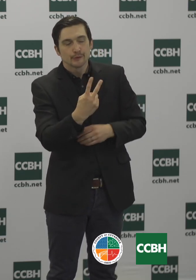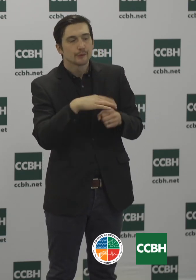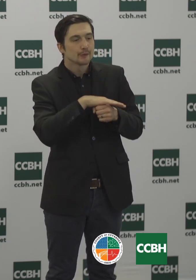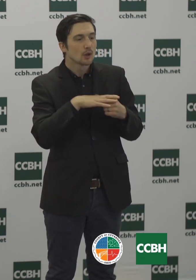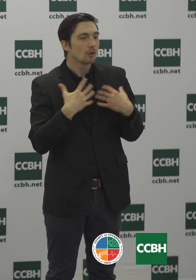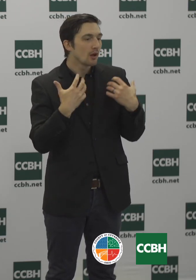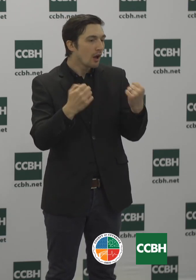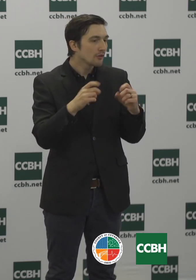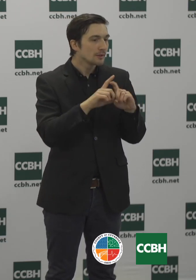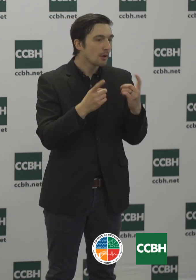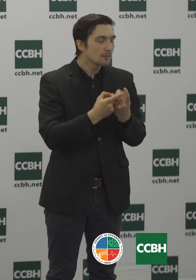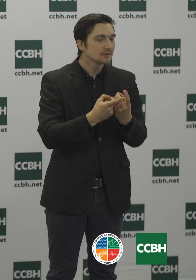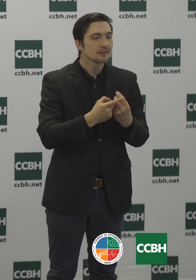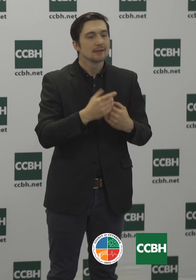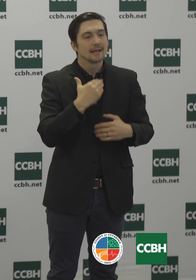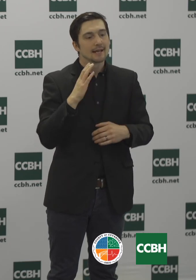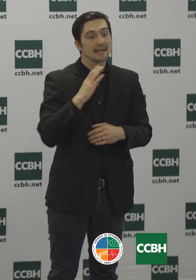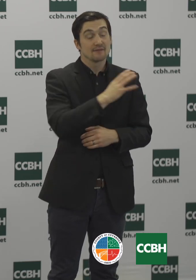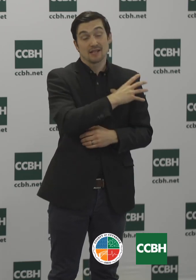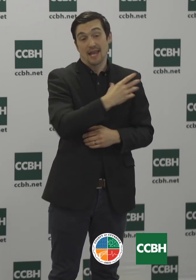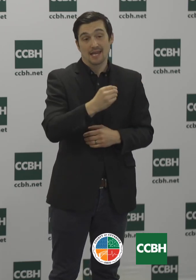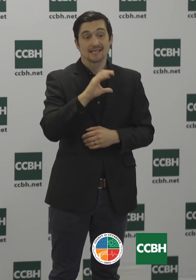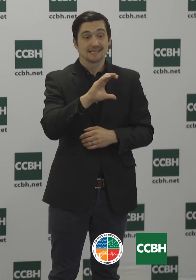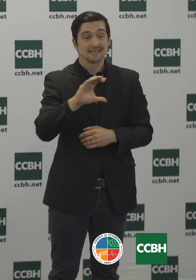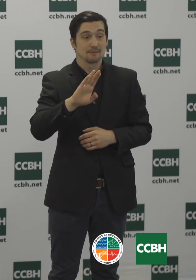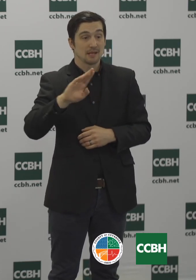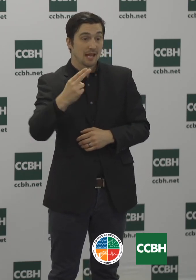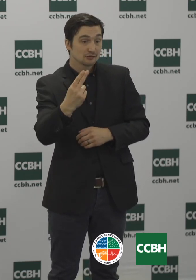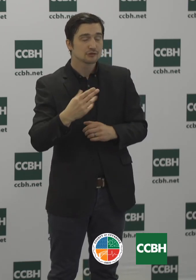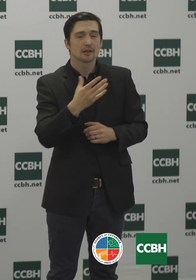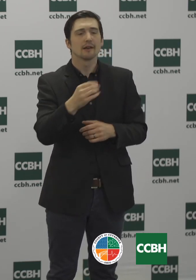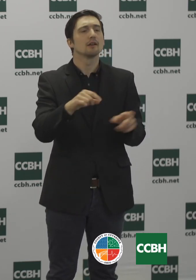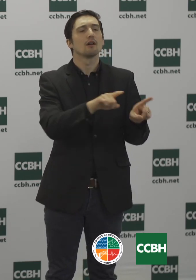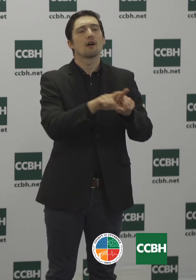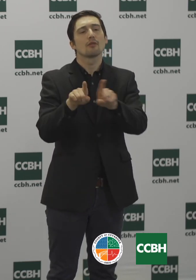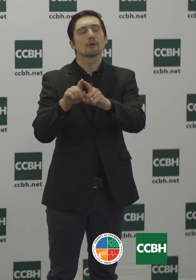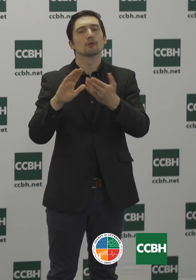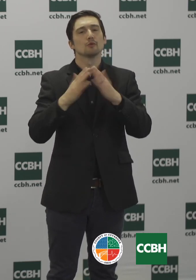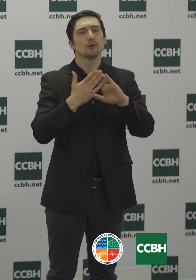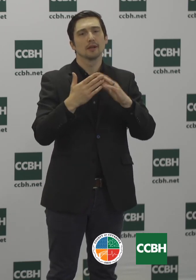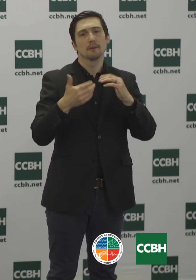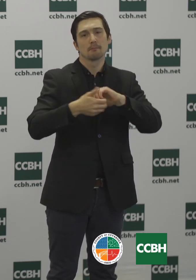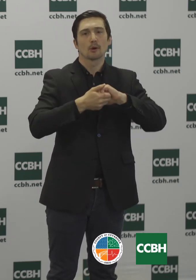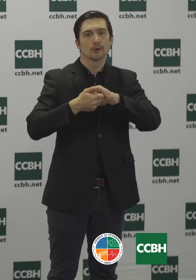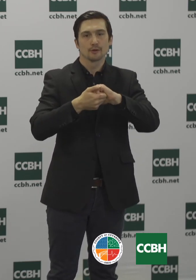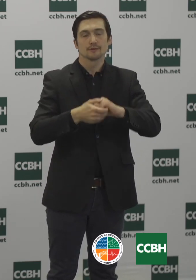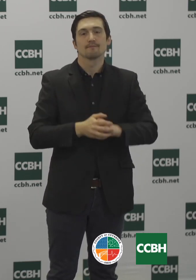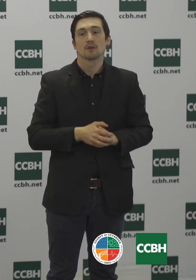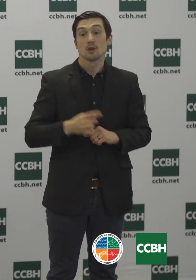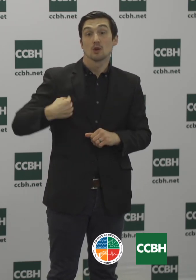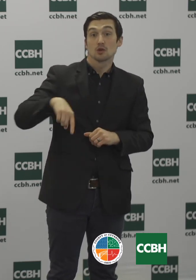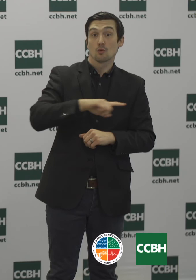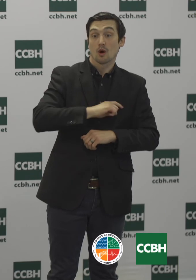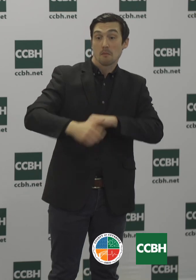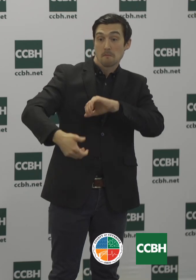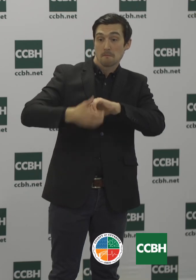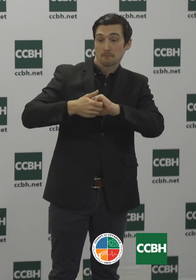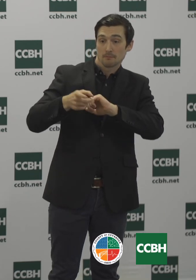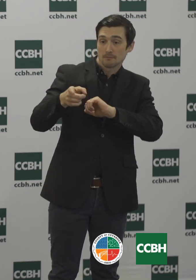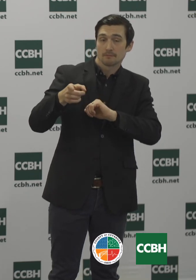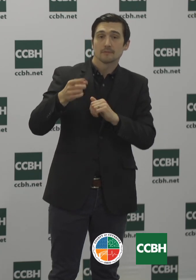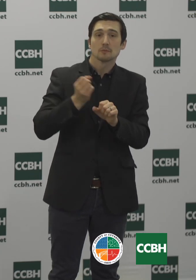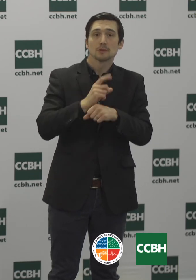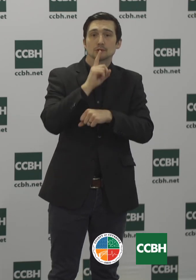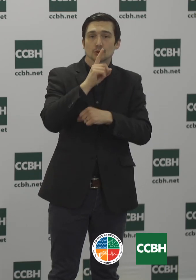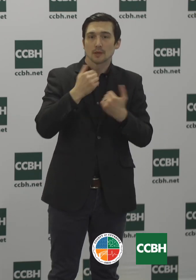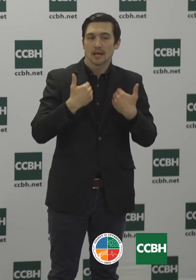departments, Cleveland and CCBH, as well as other community partners. And so we're working with them to identify